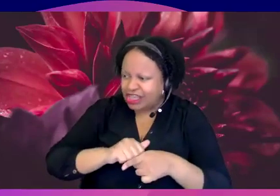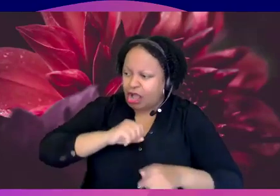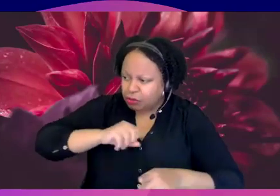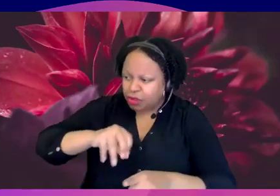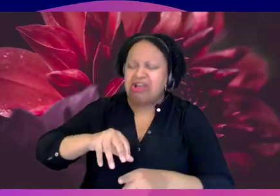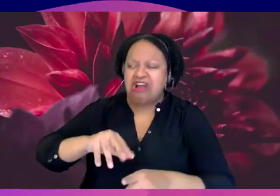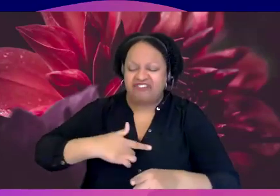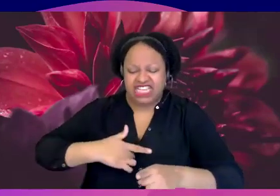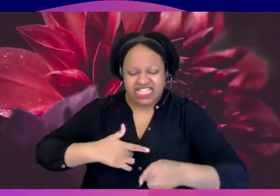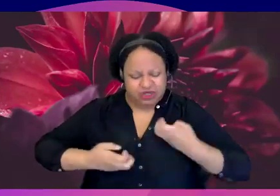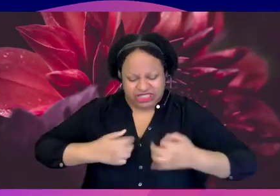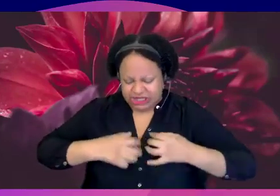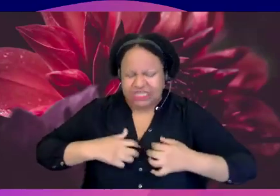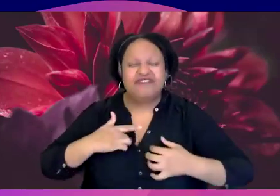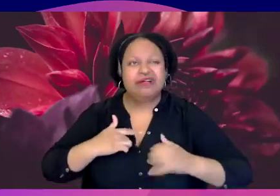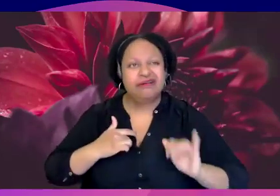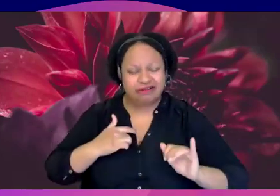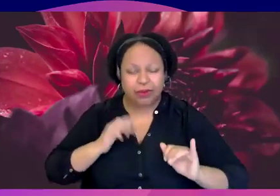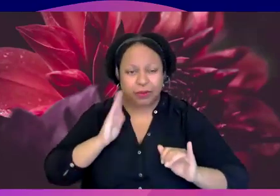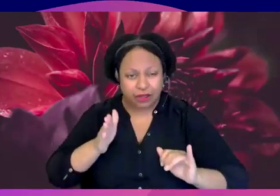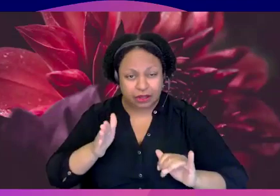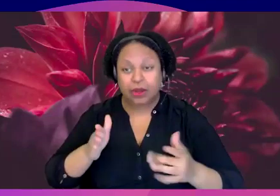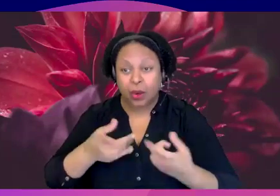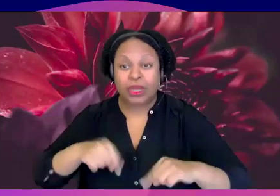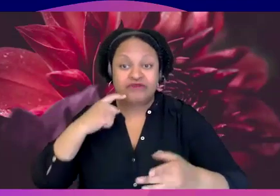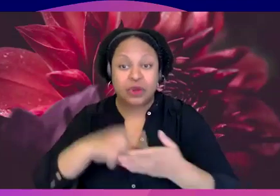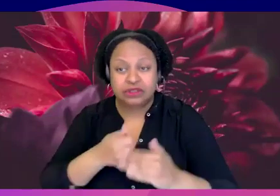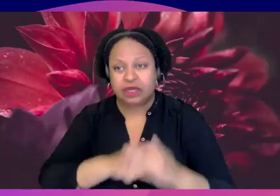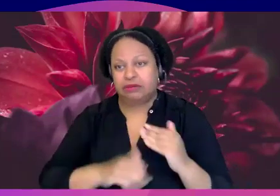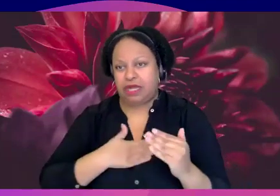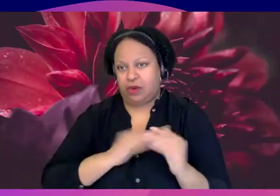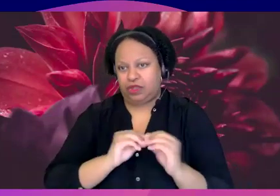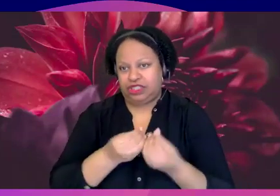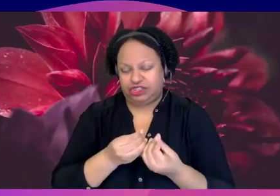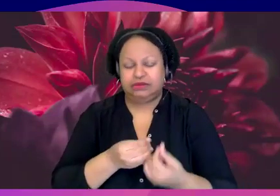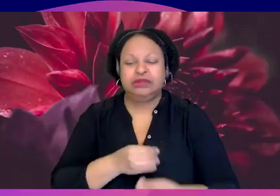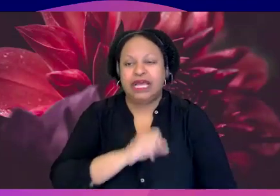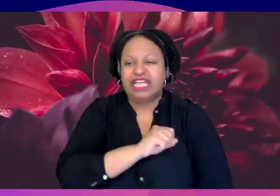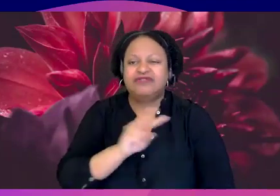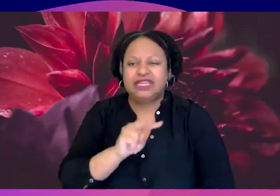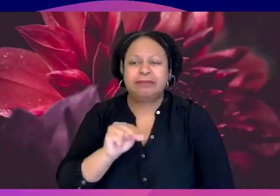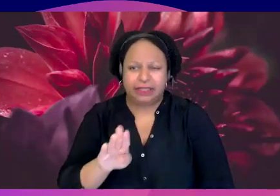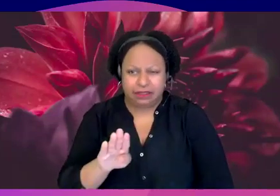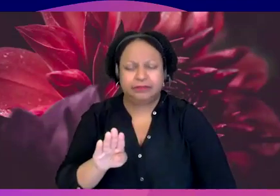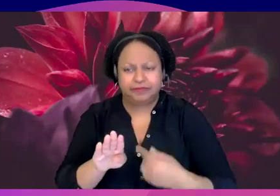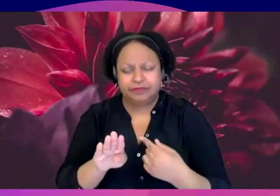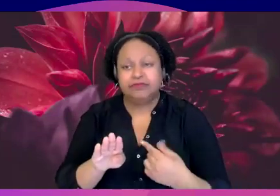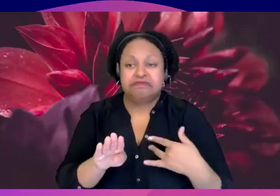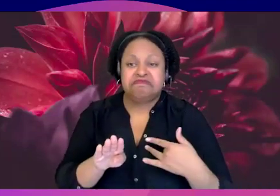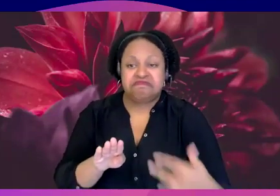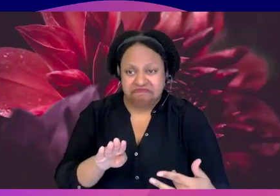I'm feeling." Because I think a thing that we've also noticed at SVNB is that, we're hiring